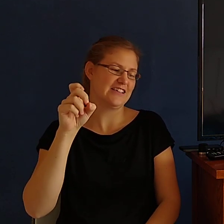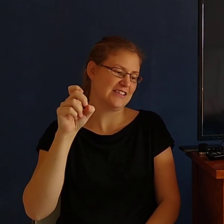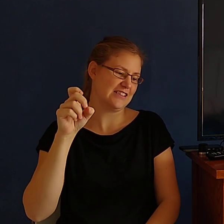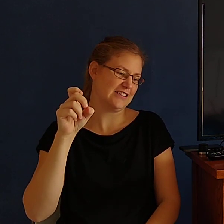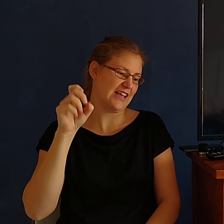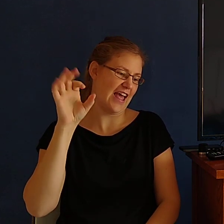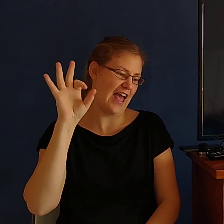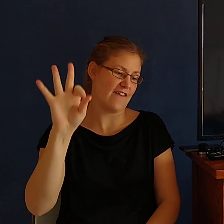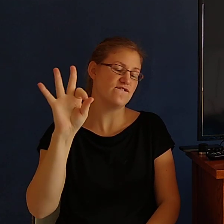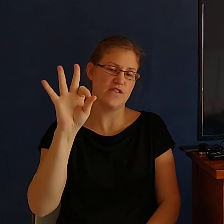F. It's here.